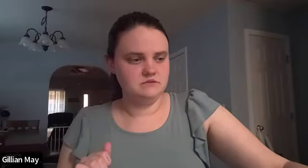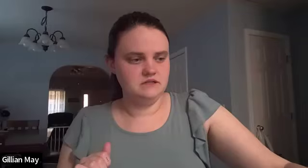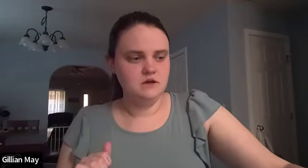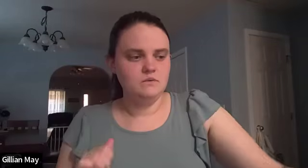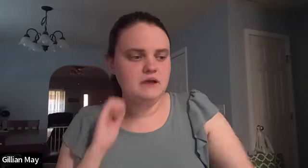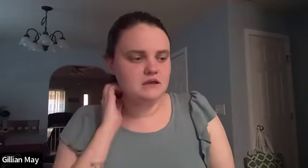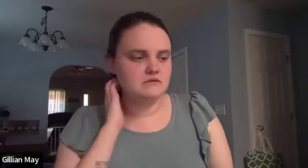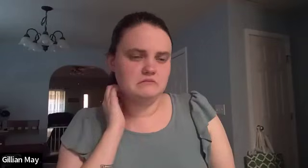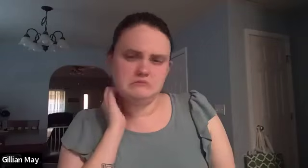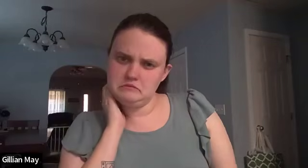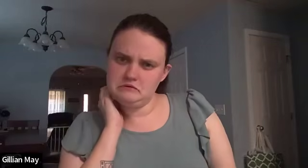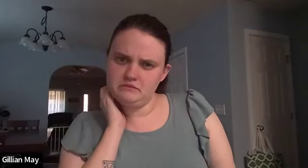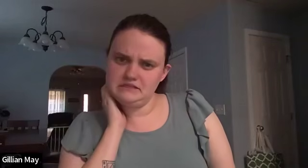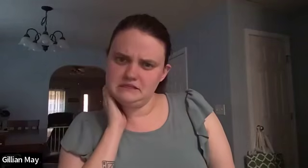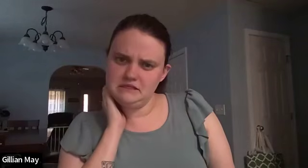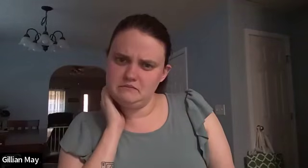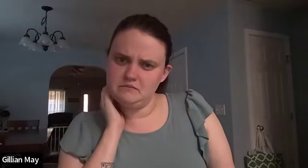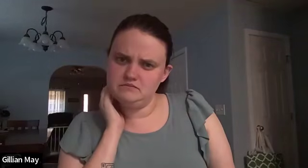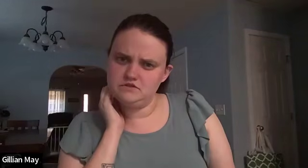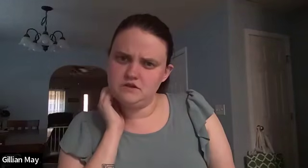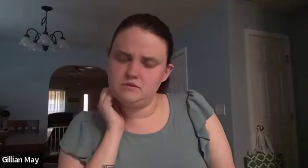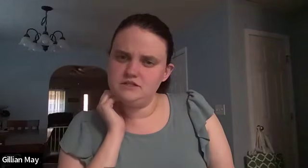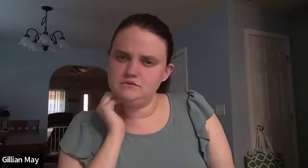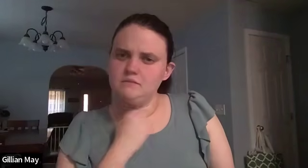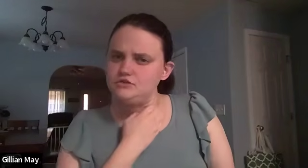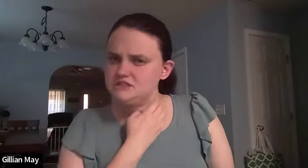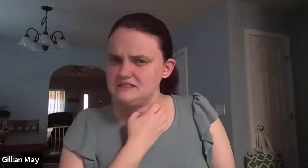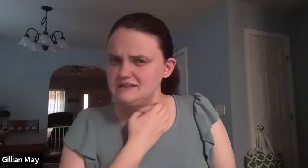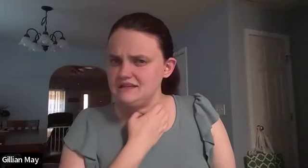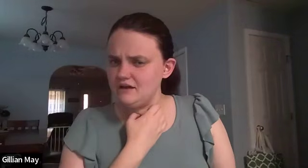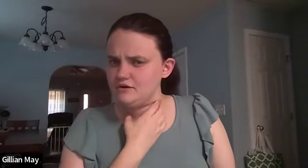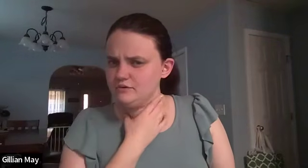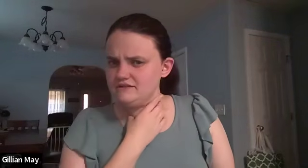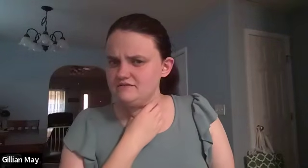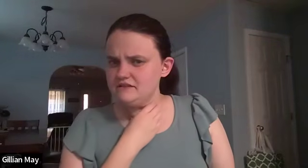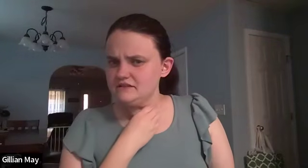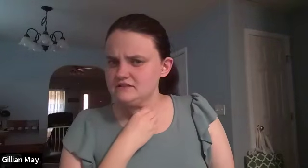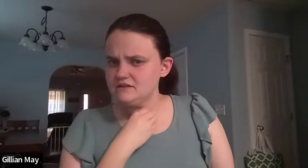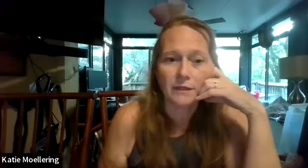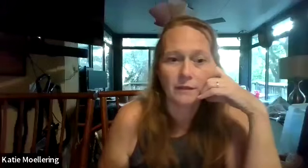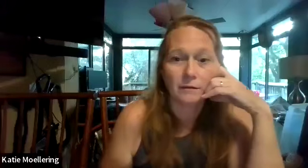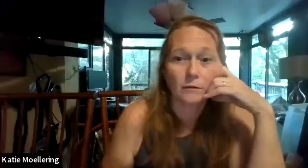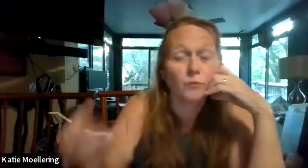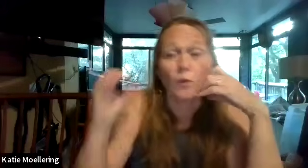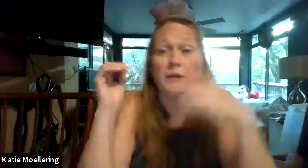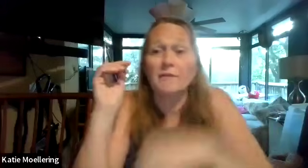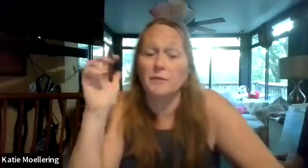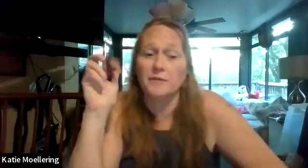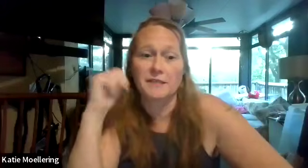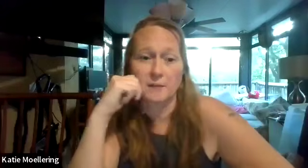we need. Have we been doing emotions lately? I don't know if we've done feelings a We lot. haven't, well, we haven't with this